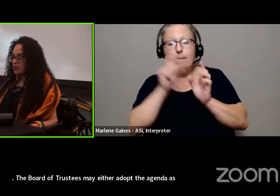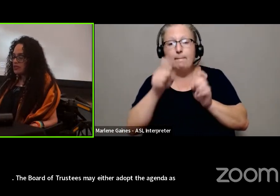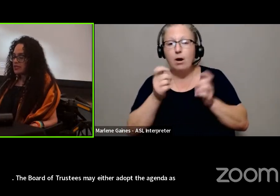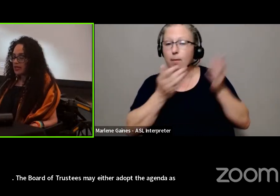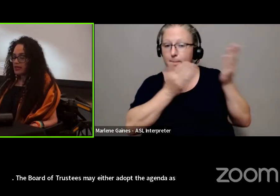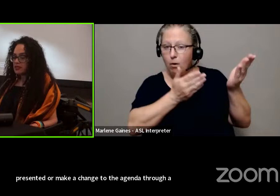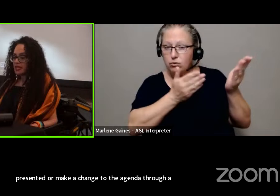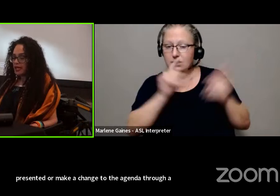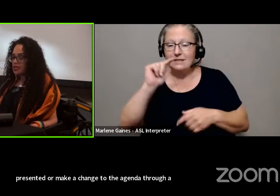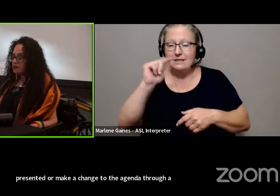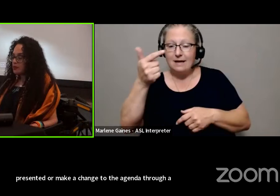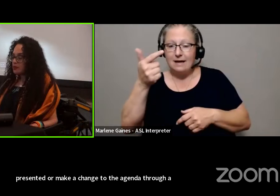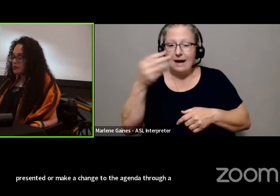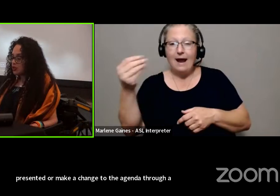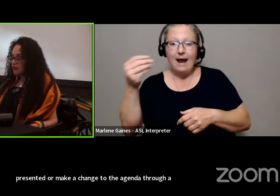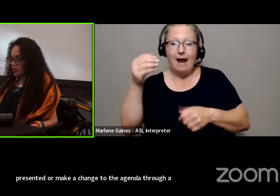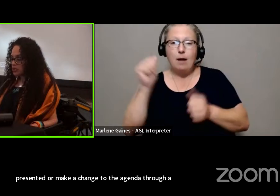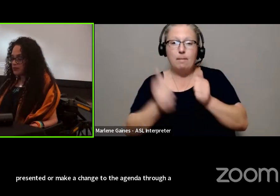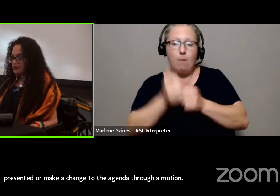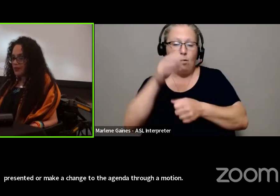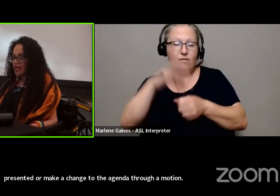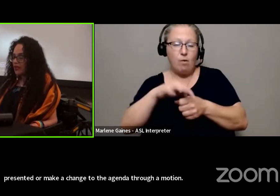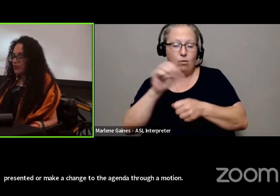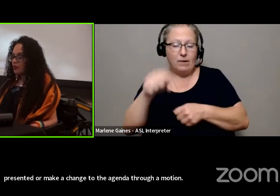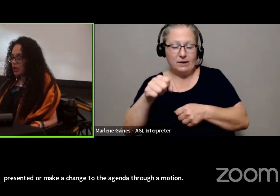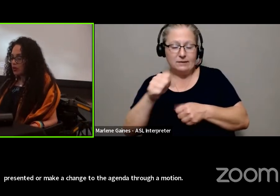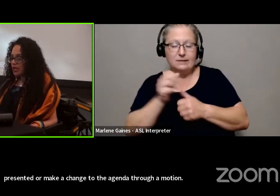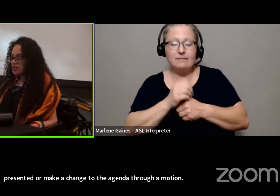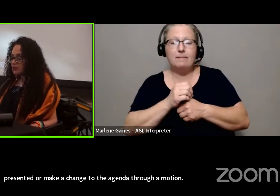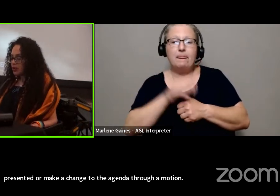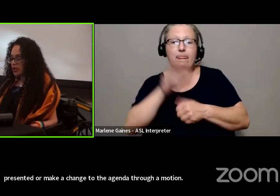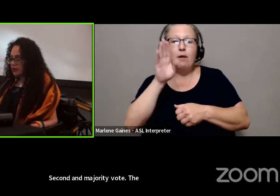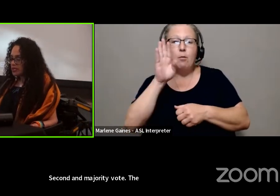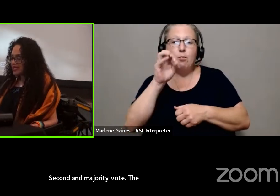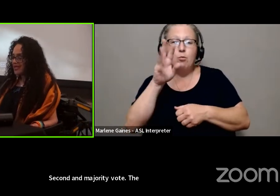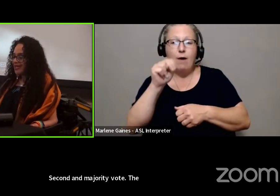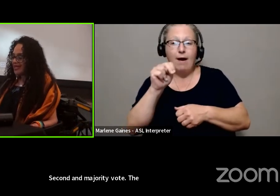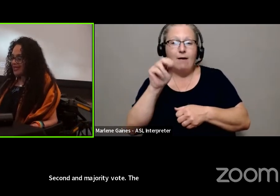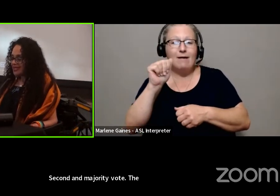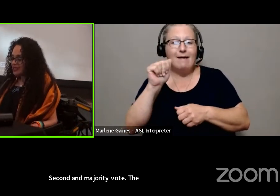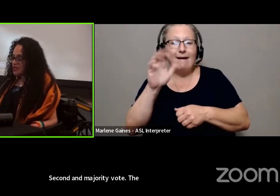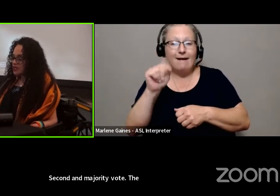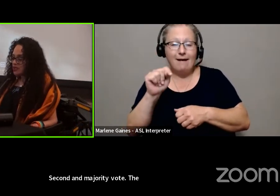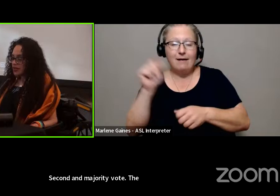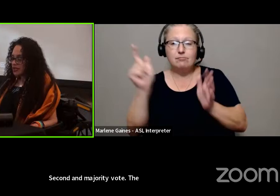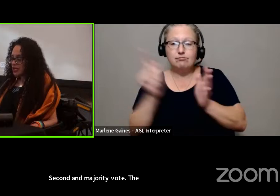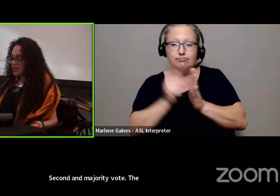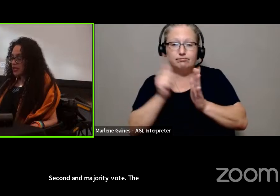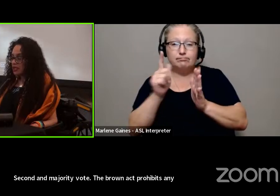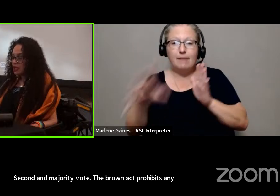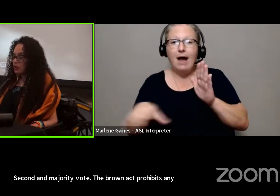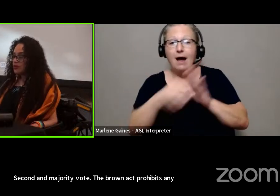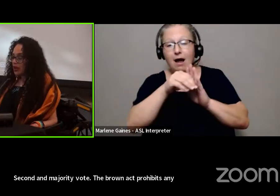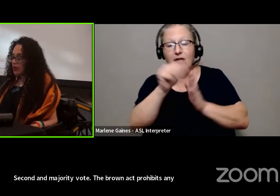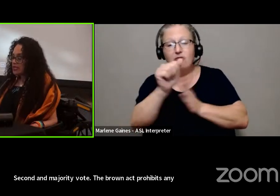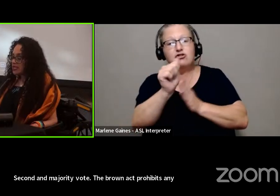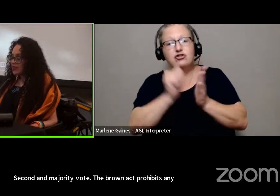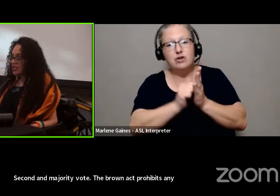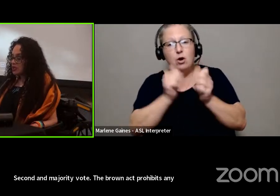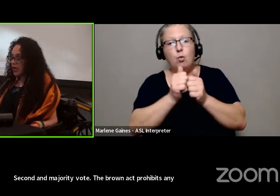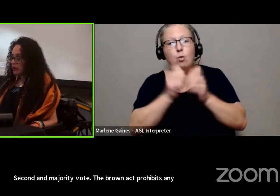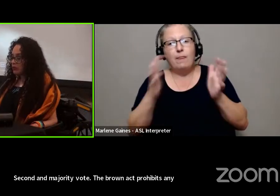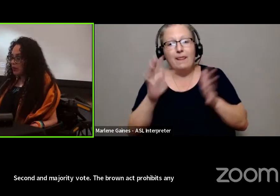motion, second, and majority vote. The Brown Act prohibits any additions to the agenda without